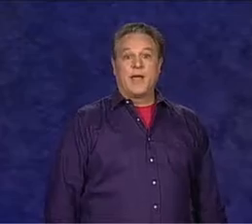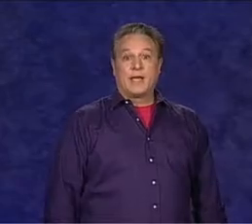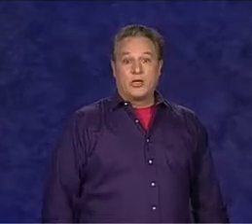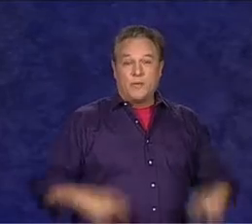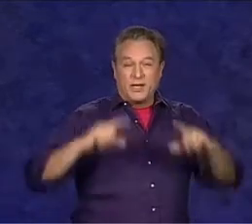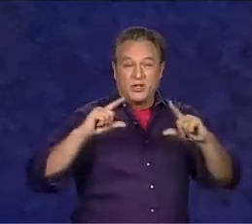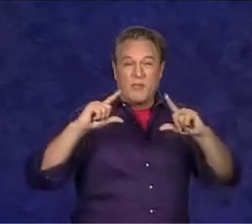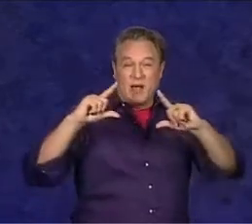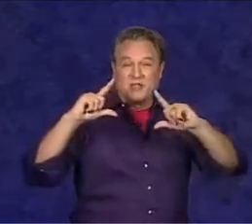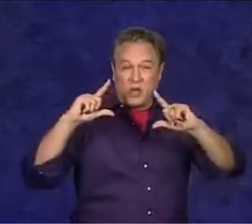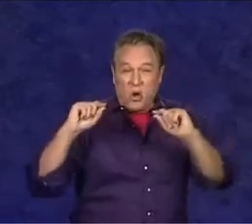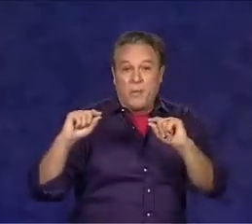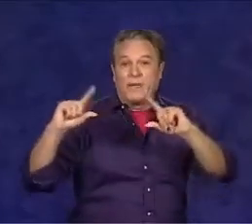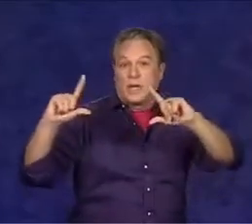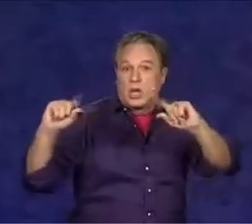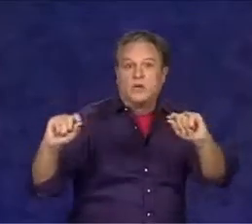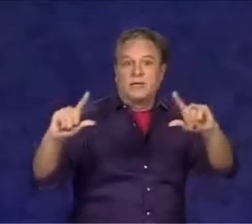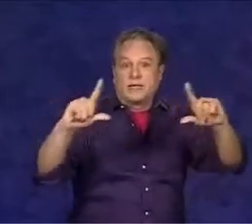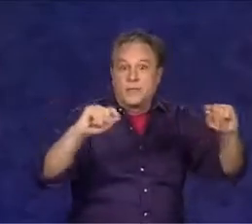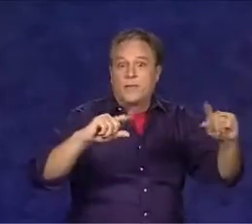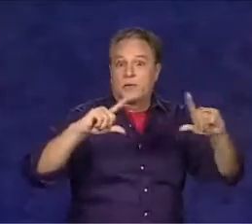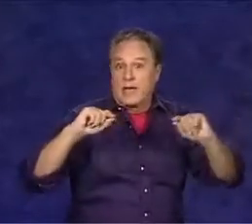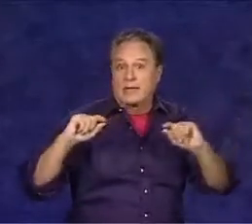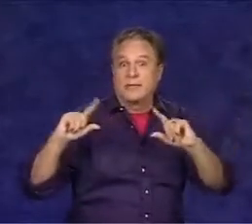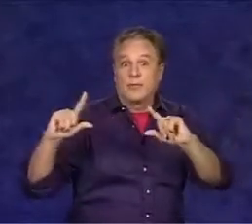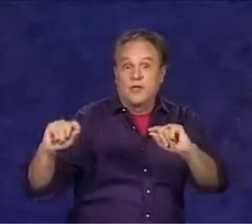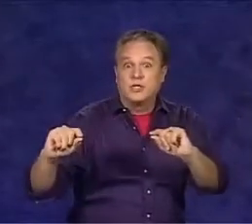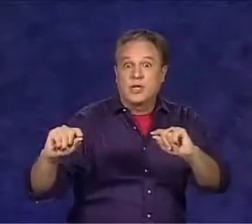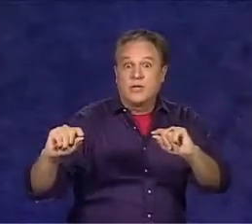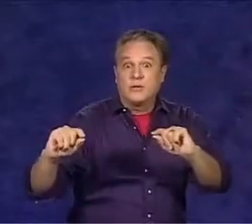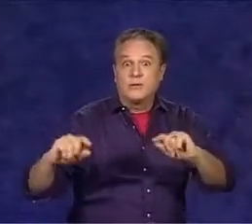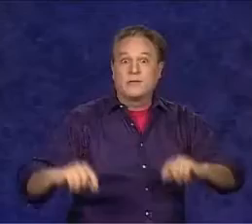Can you picture mouths opening and closing as people gossip with each other?